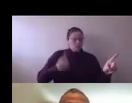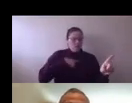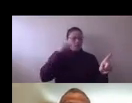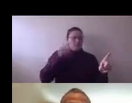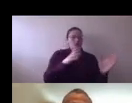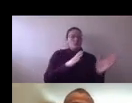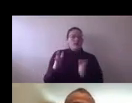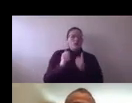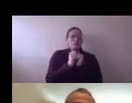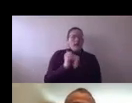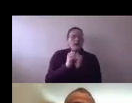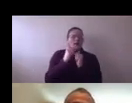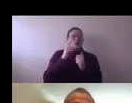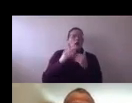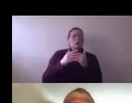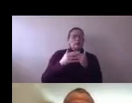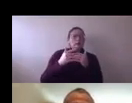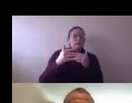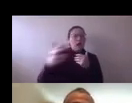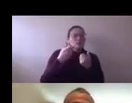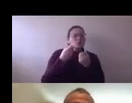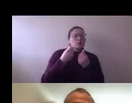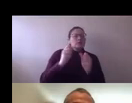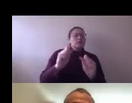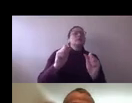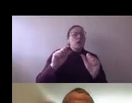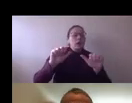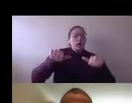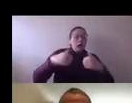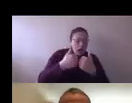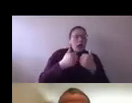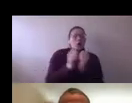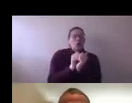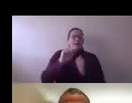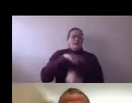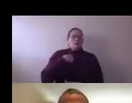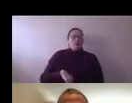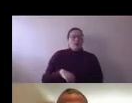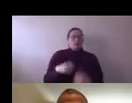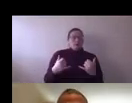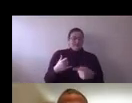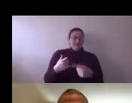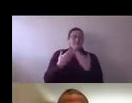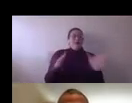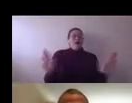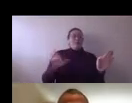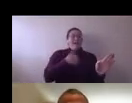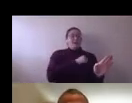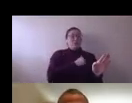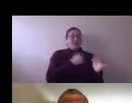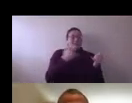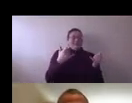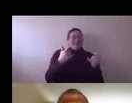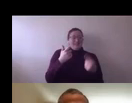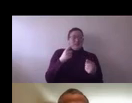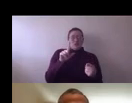for a long-term strategic competition with China. And even in terms of public attitude, 89% of Americans in this